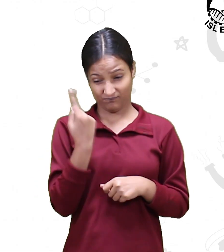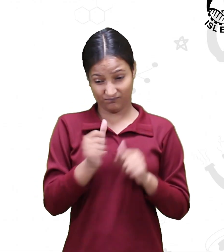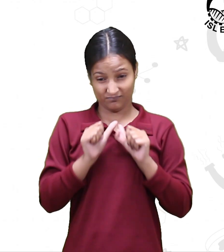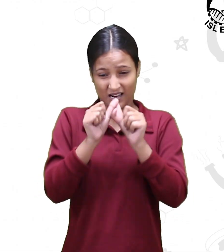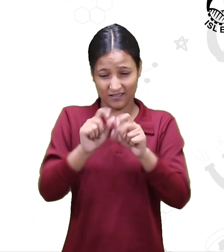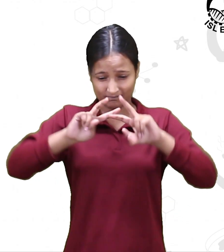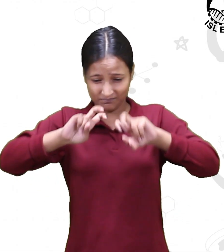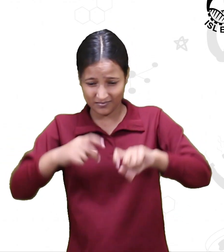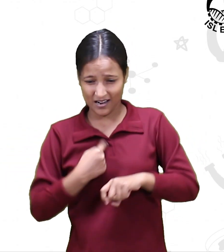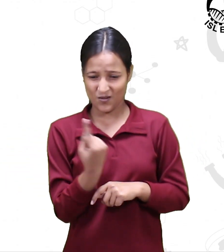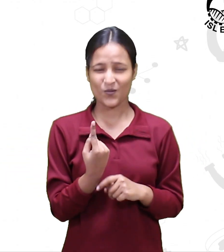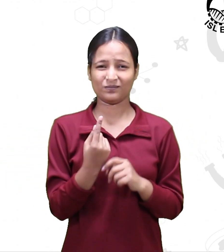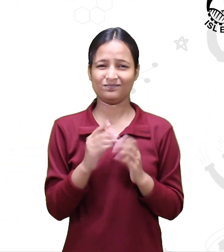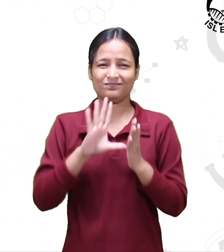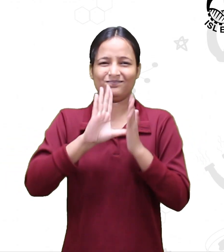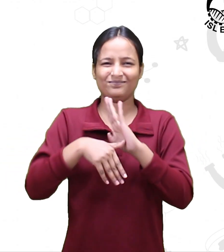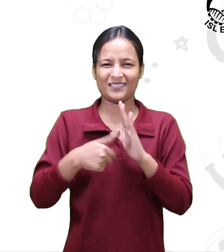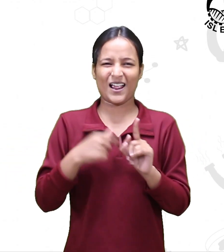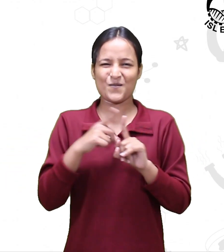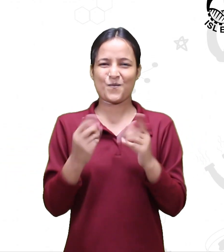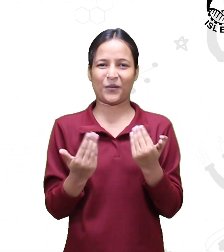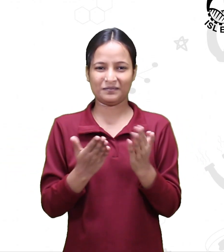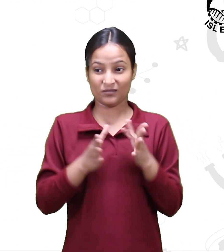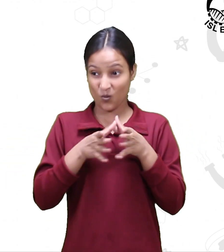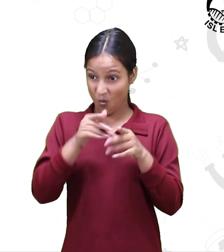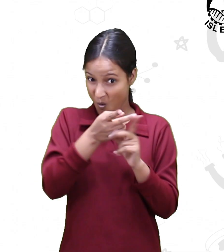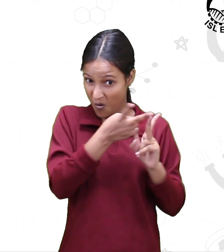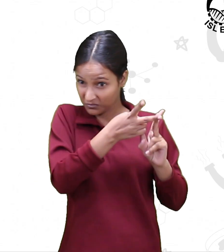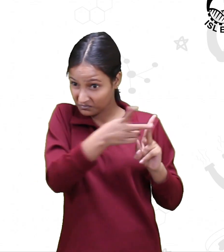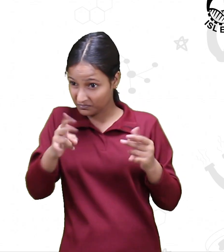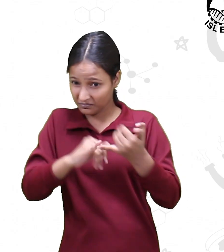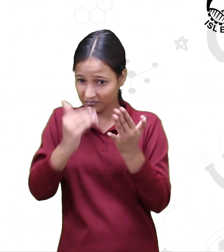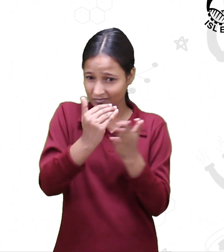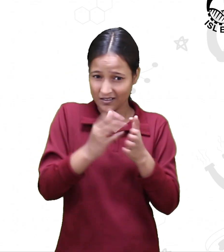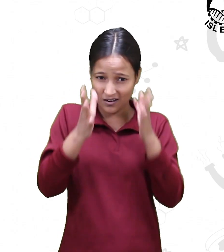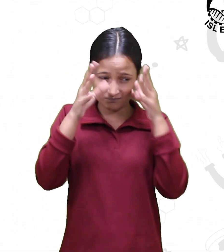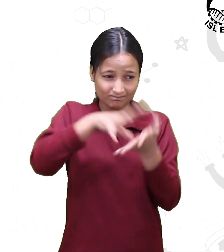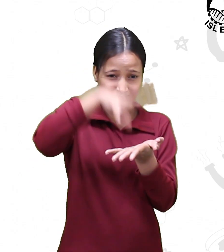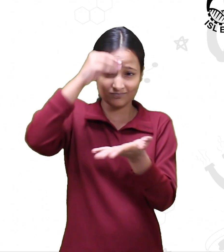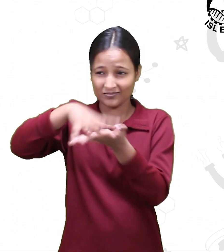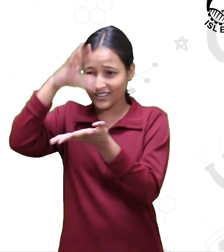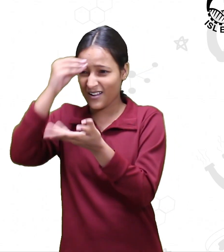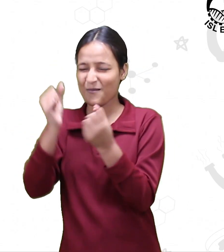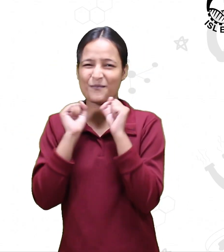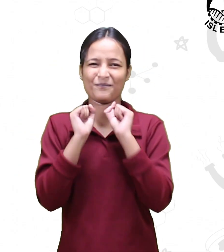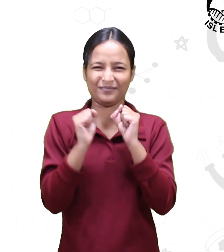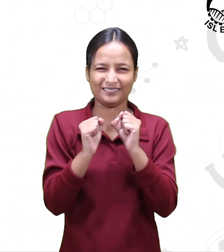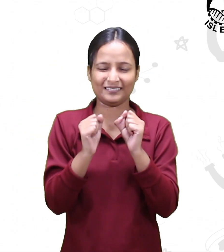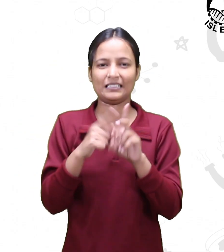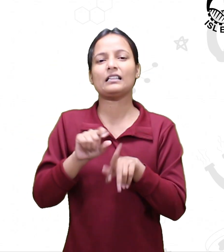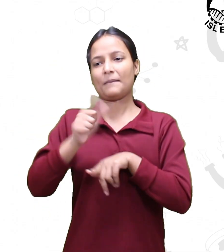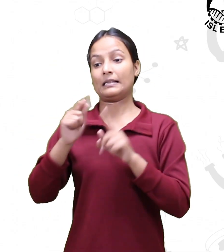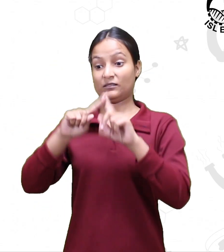do everything together. So then again, the second aspect being, one has to embrace the fact that one has to have collaborators. In my postdoctoral lab, it was even